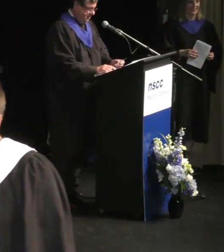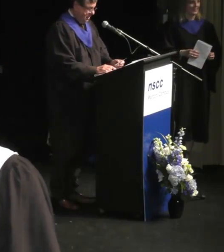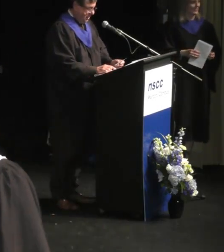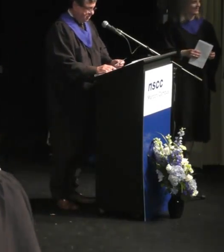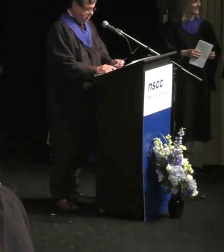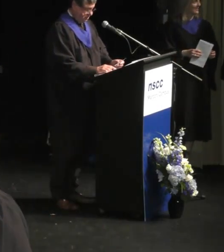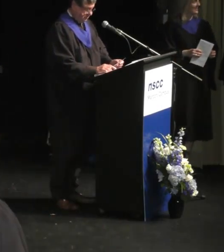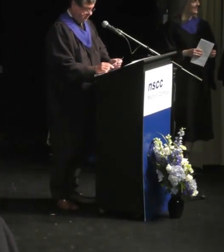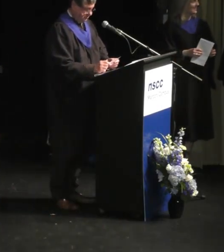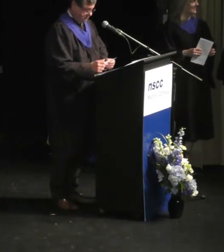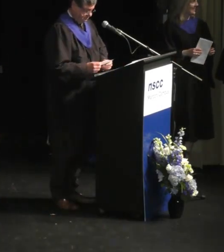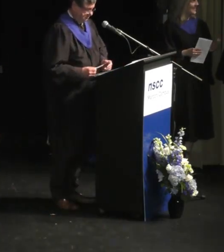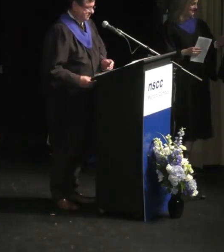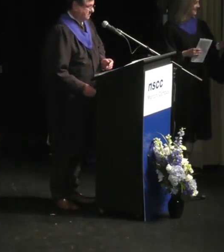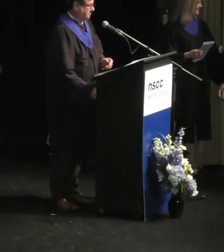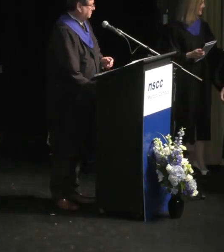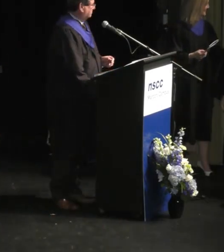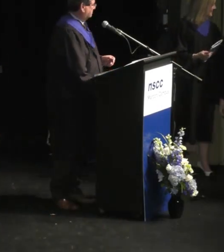Anthony Hatcher.